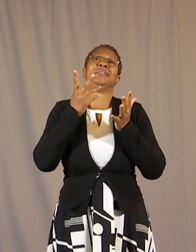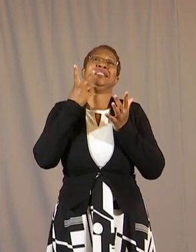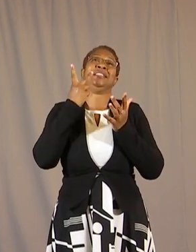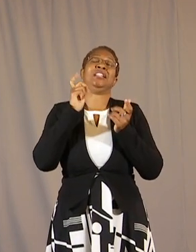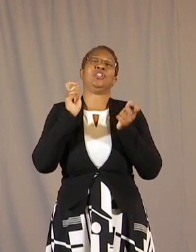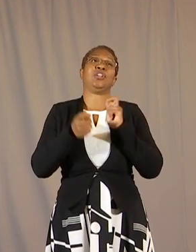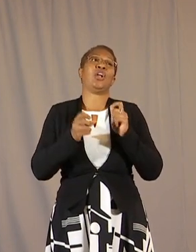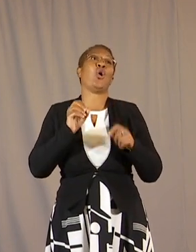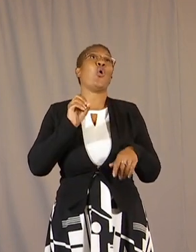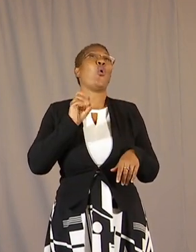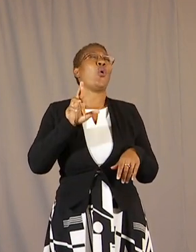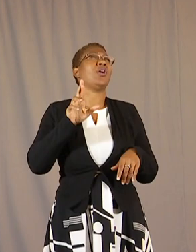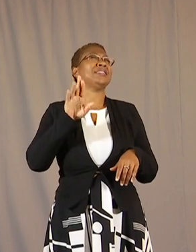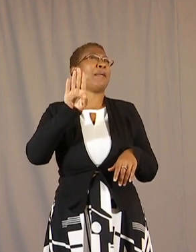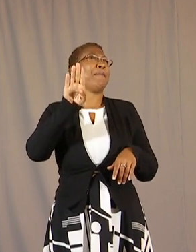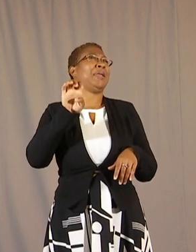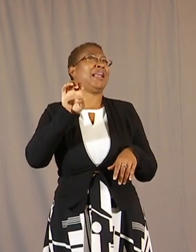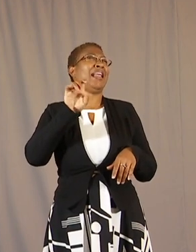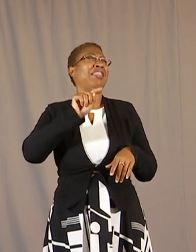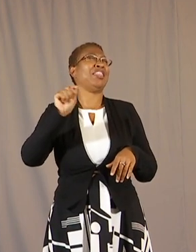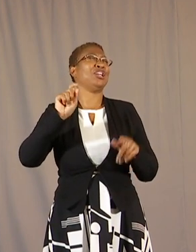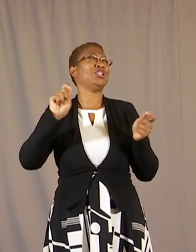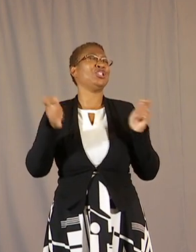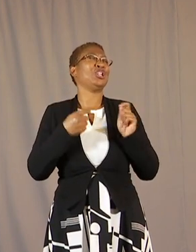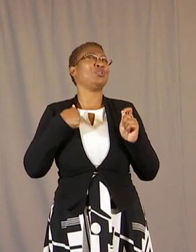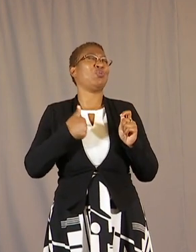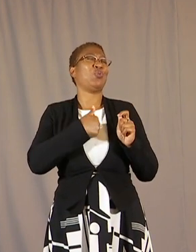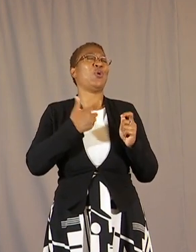Or is that be the change we want to see?